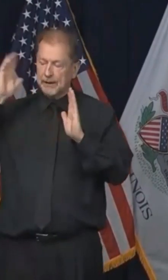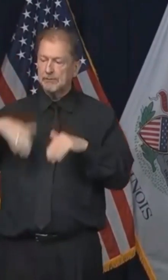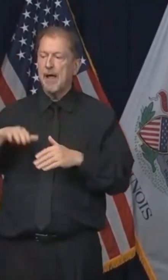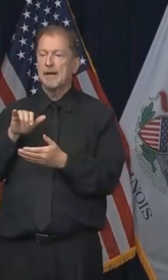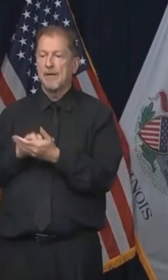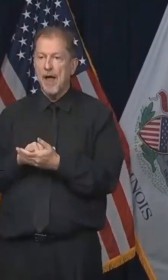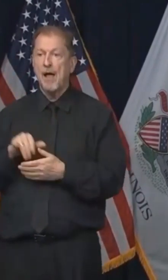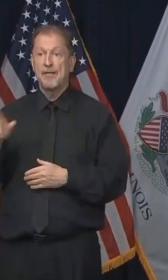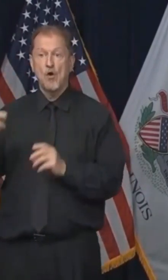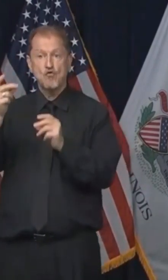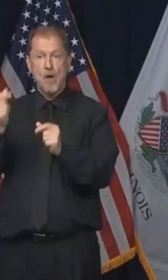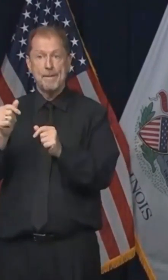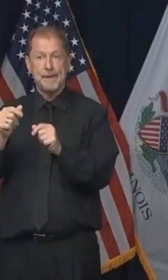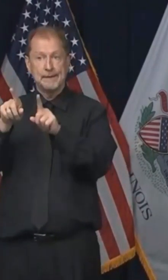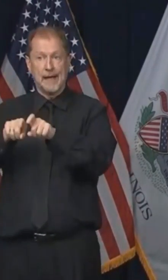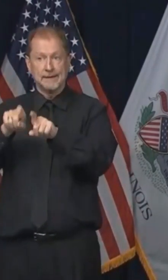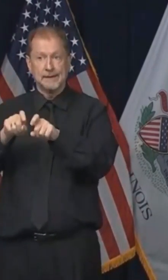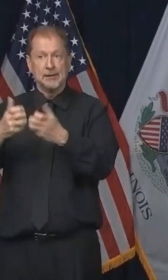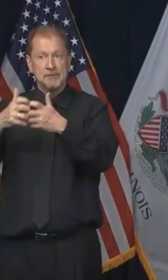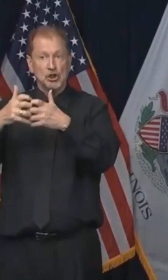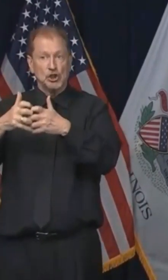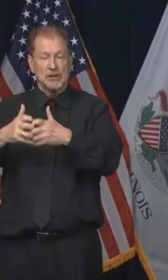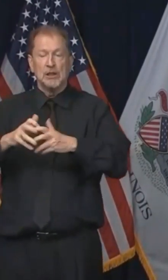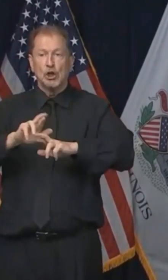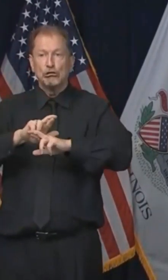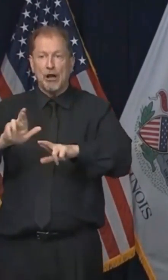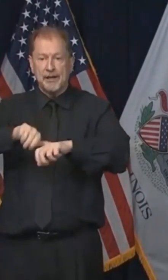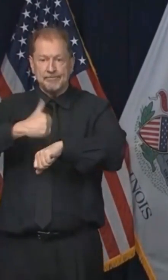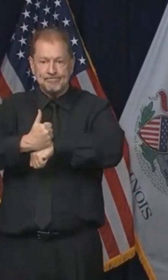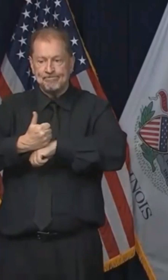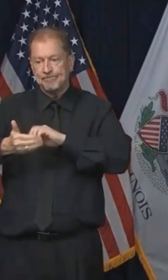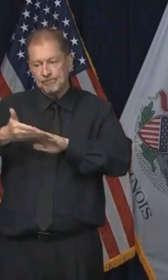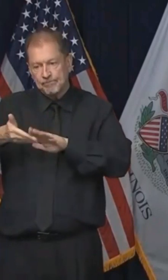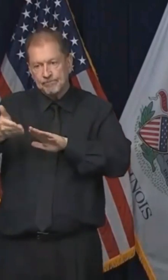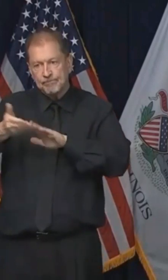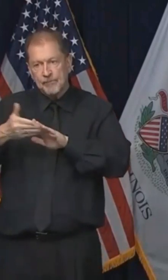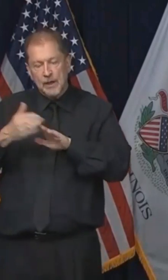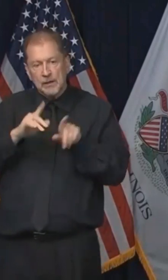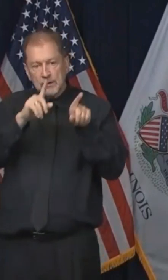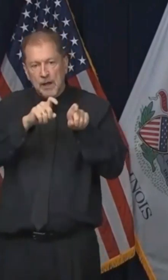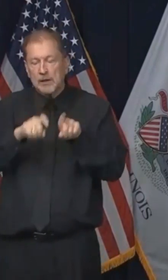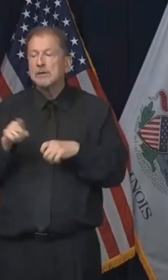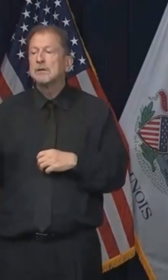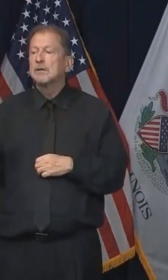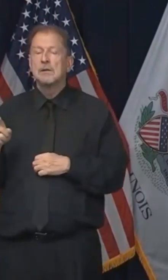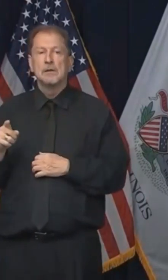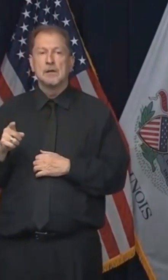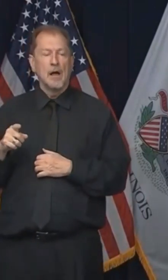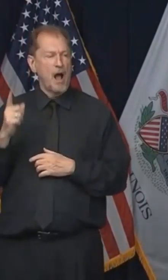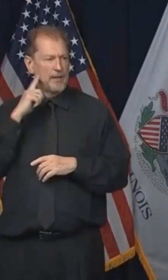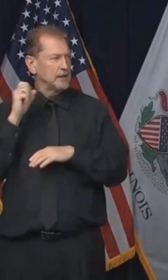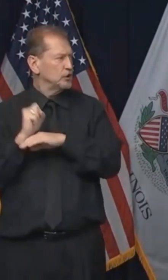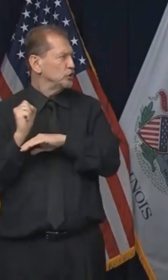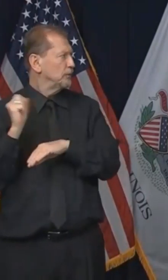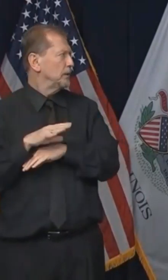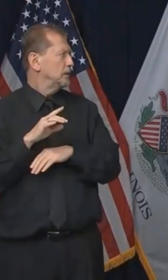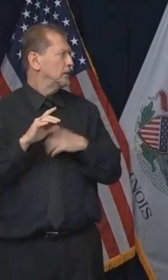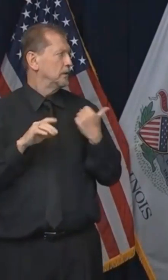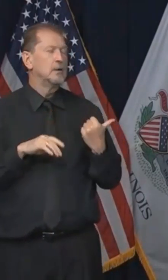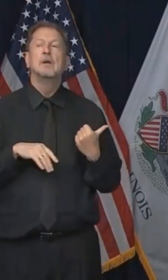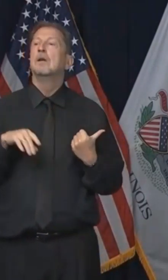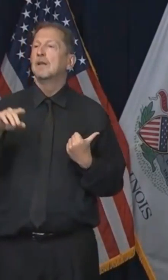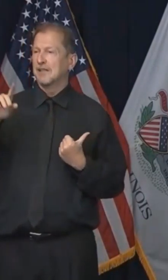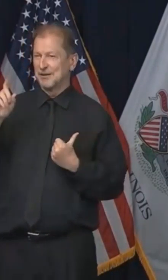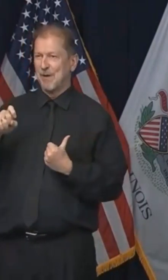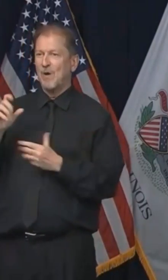have machines online very shortly. They are shipping those. We may have already even. Supposed to be getting it today, 15